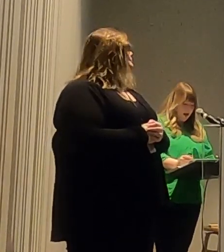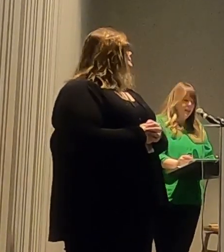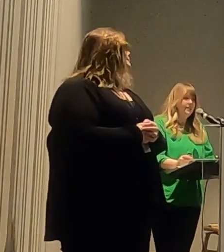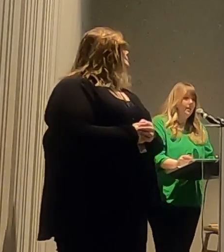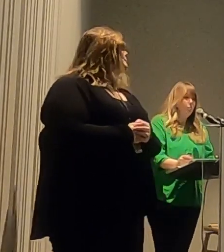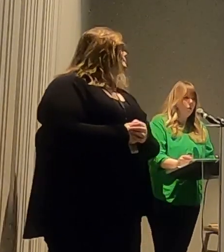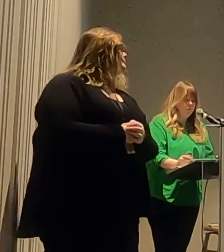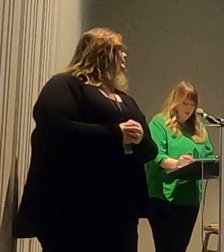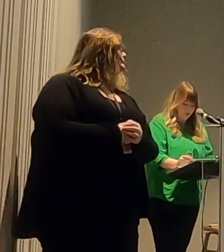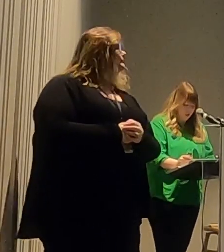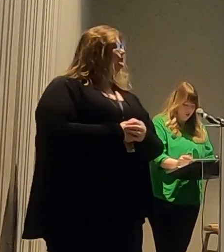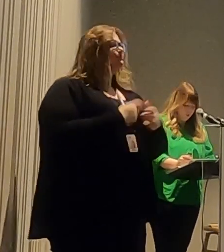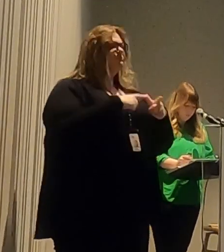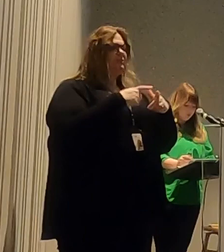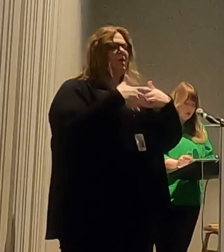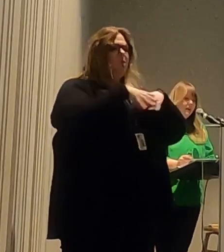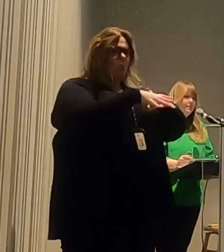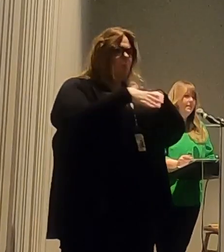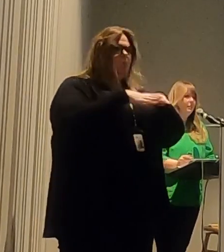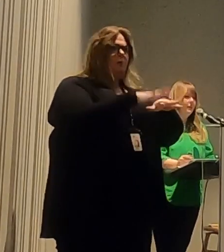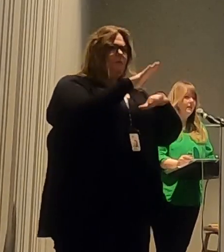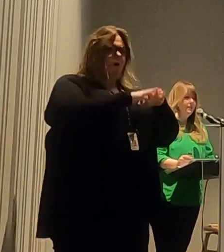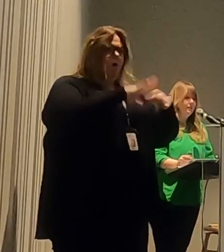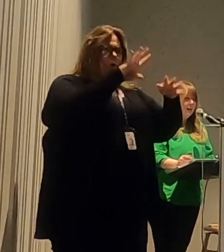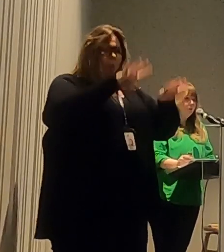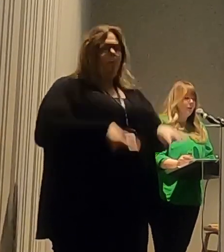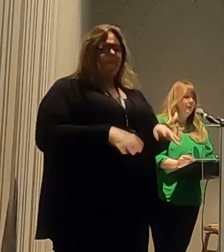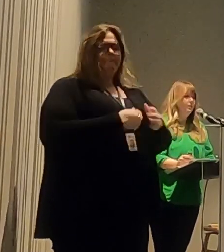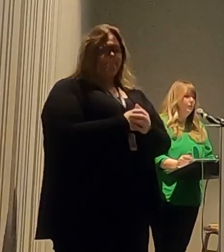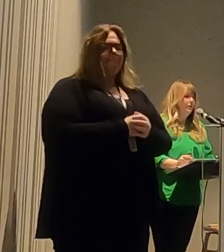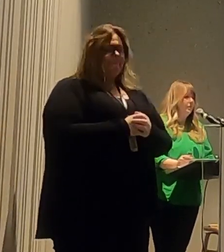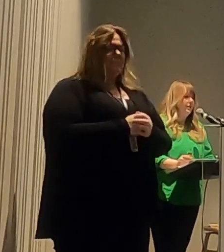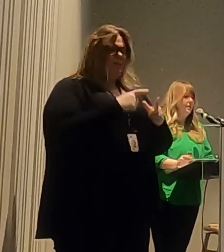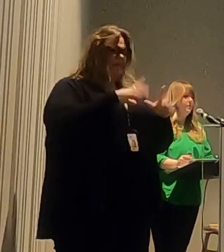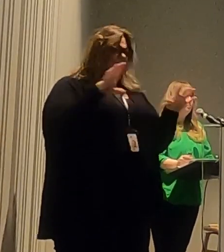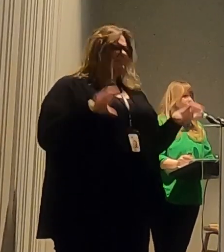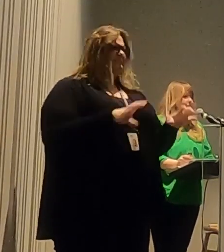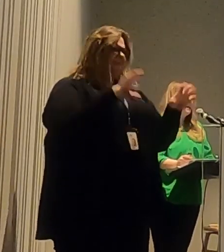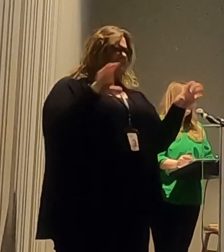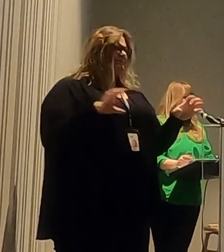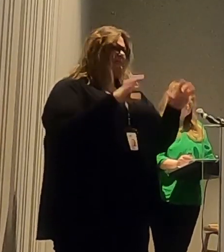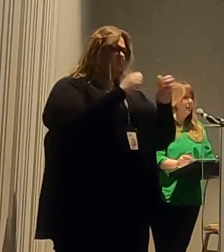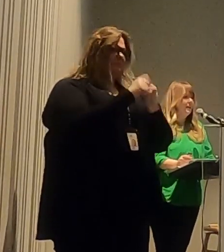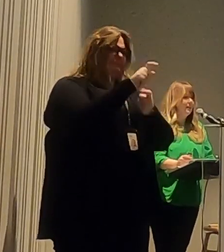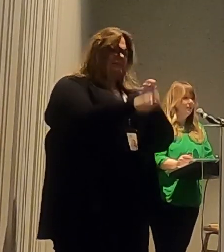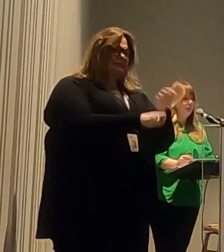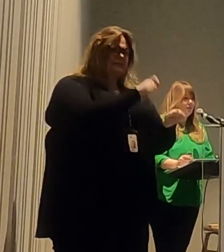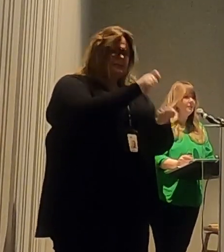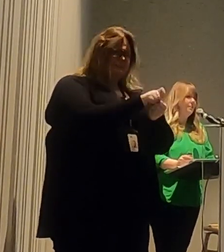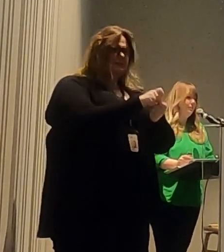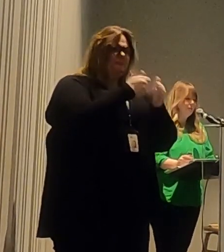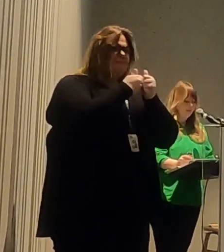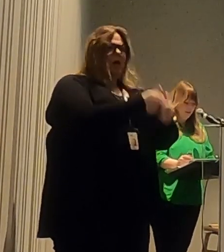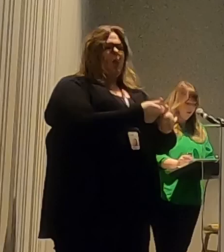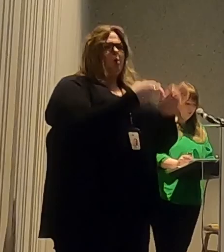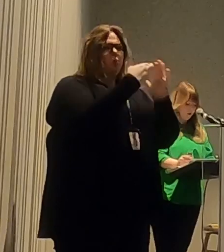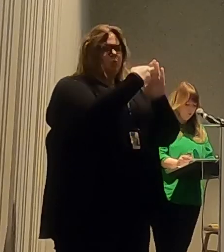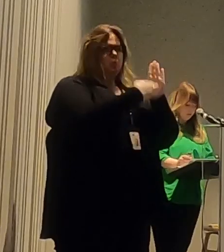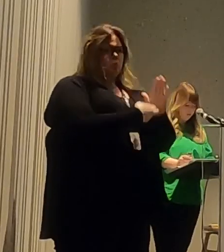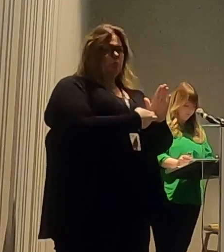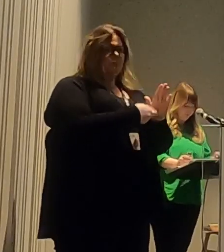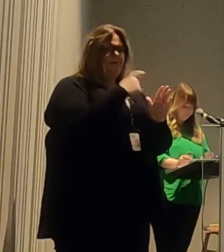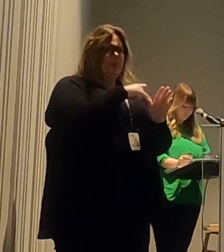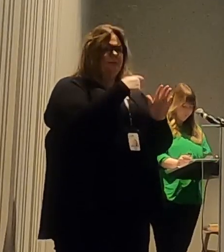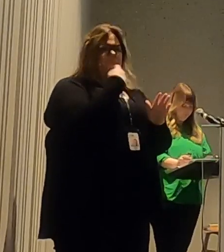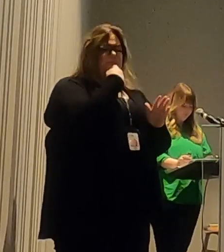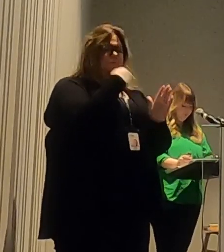there. It's then woven onto looms and is decorated with the precise applique decorations that we will see in the